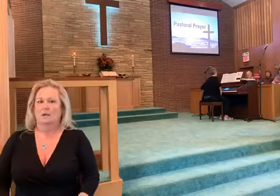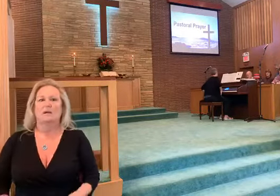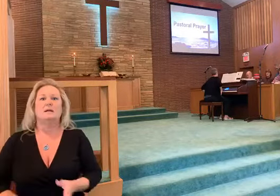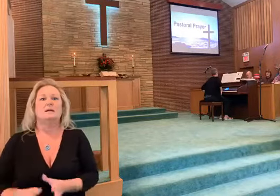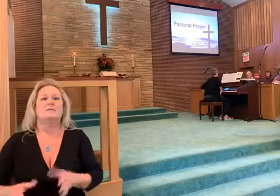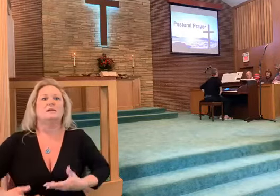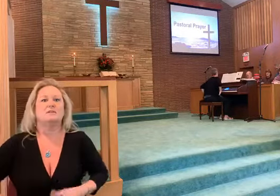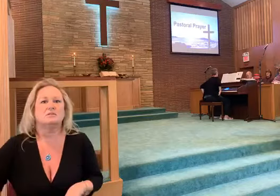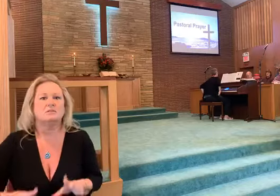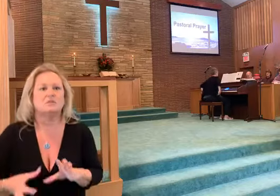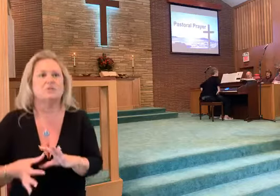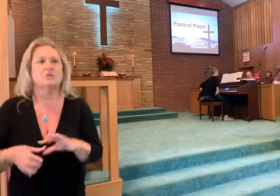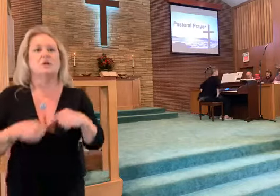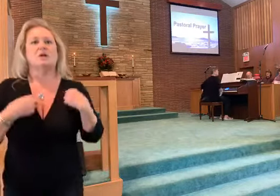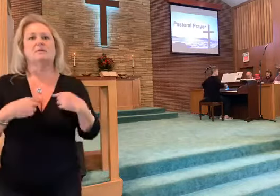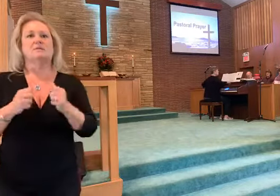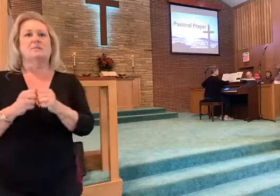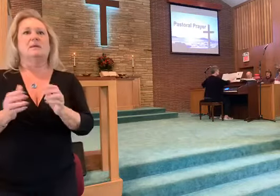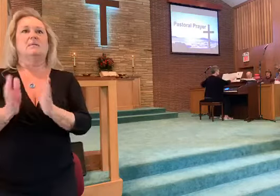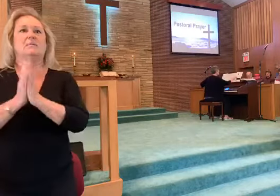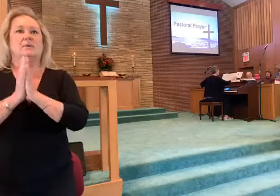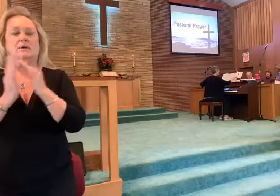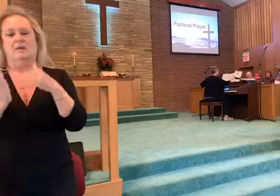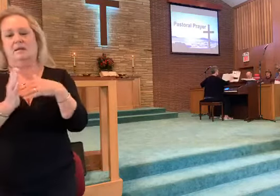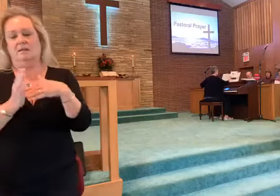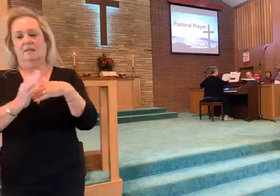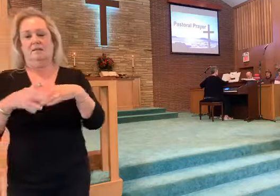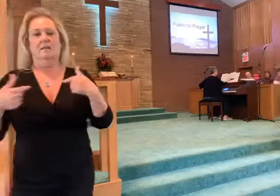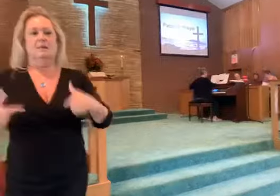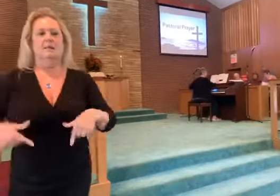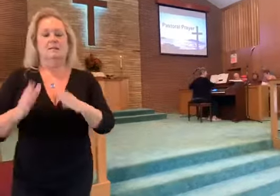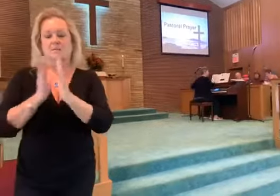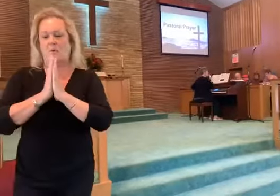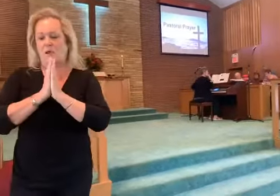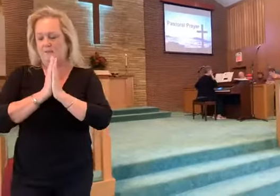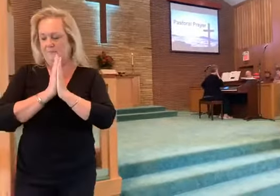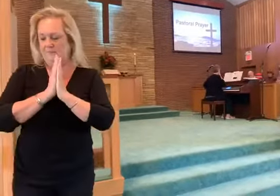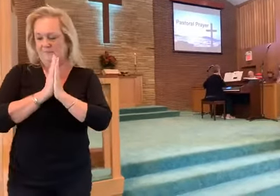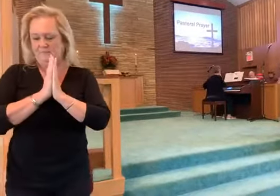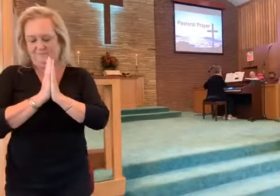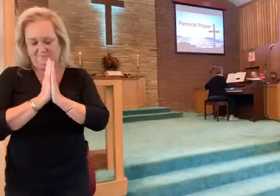And I invite you to join your hearts with me in prayer again. Let us pray.